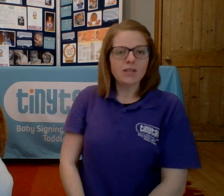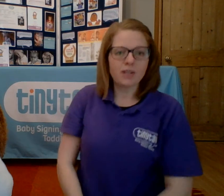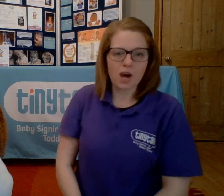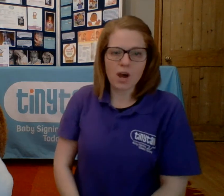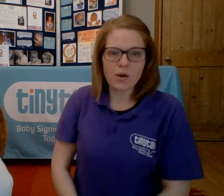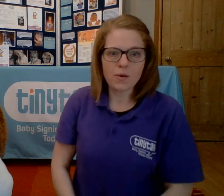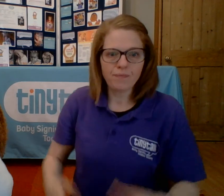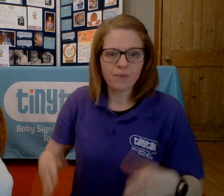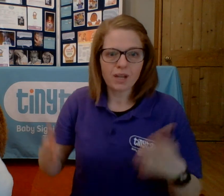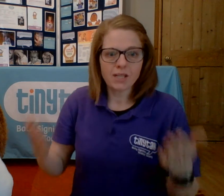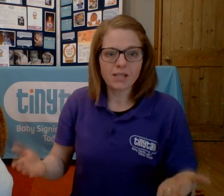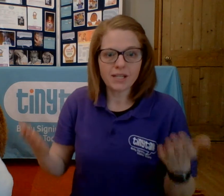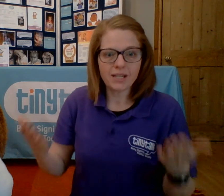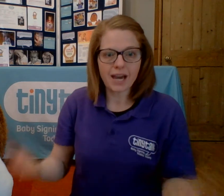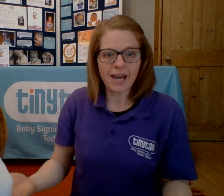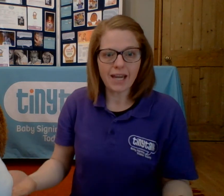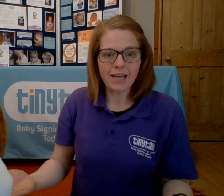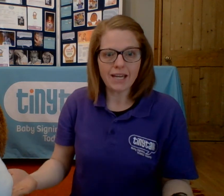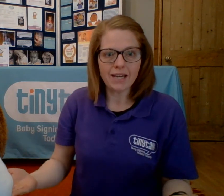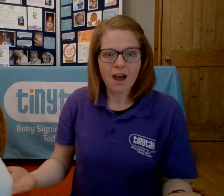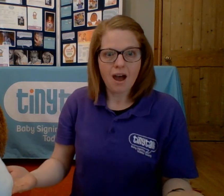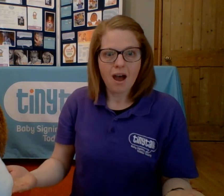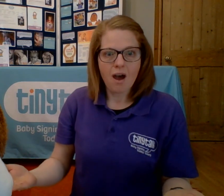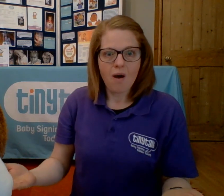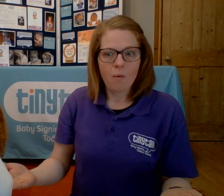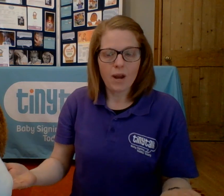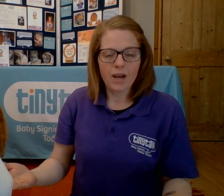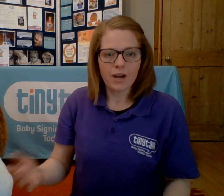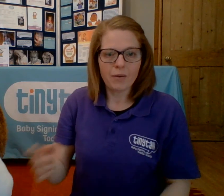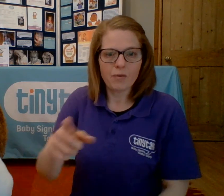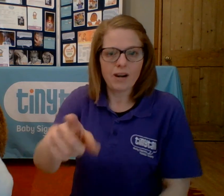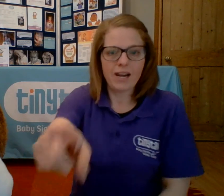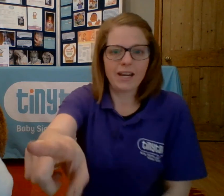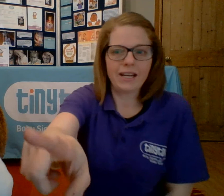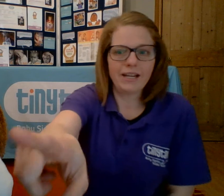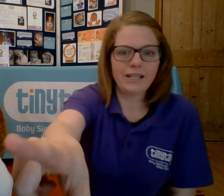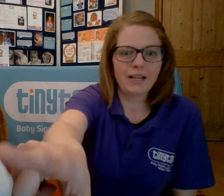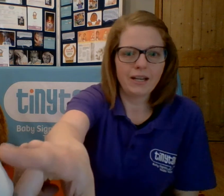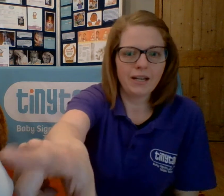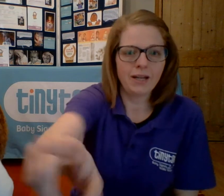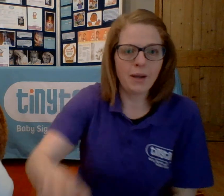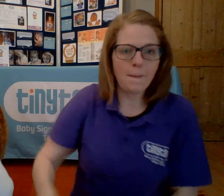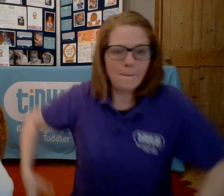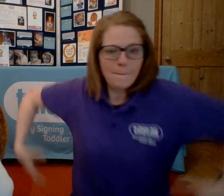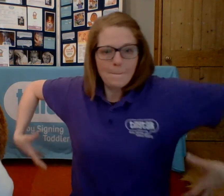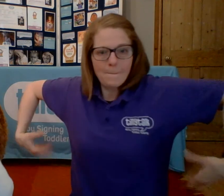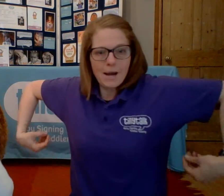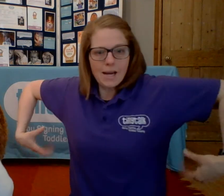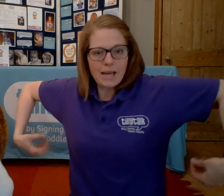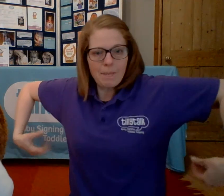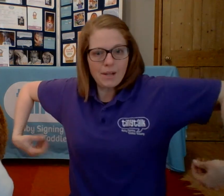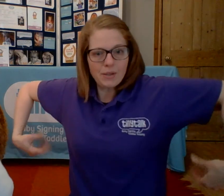So today we are going to read Monkey